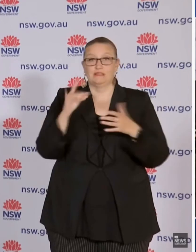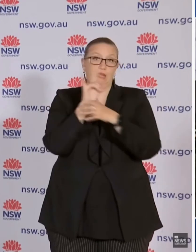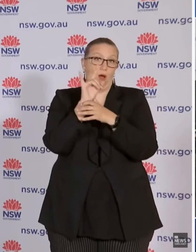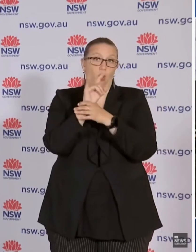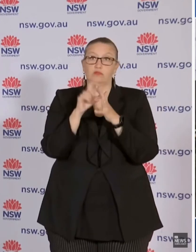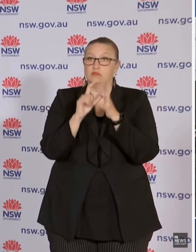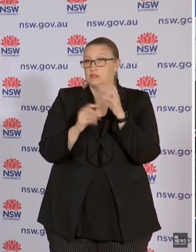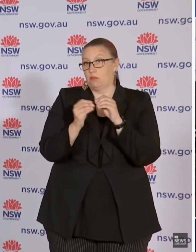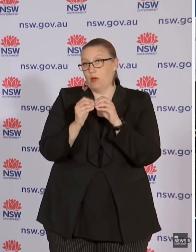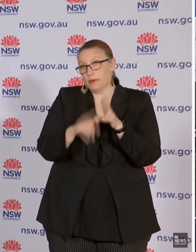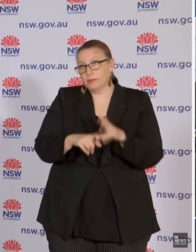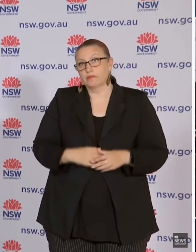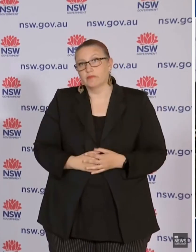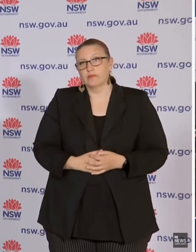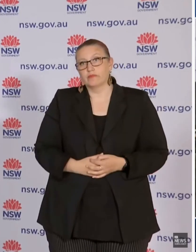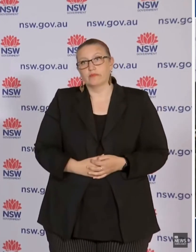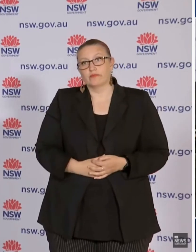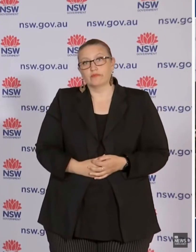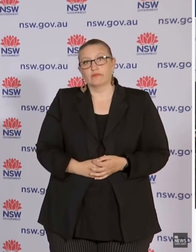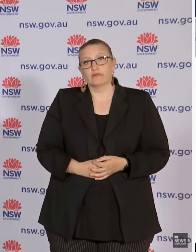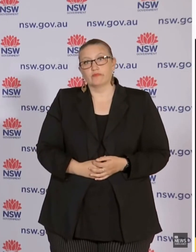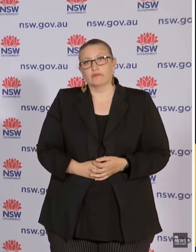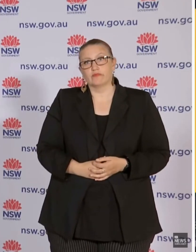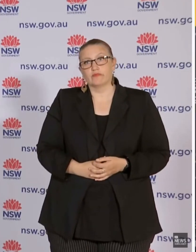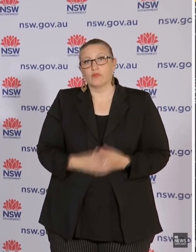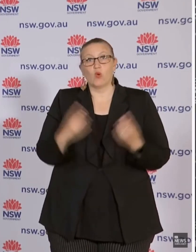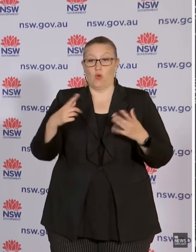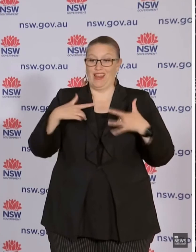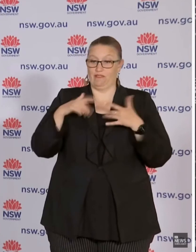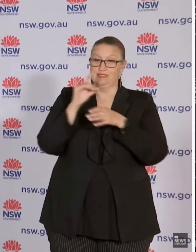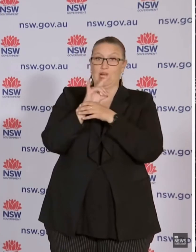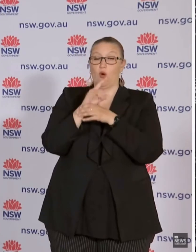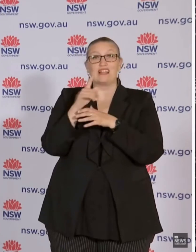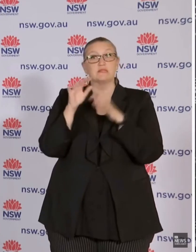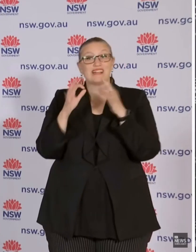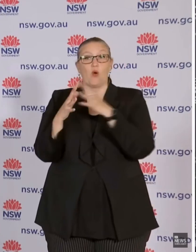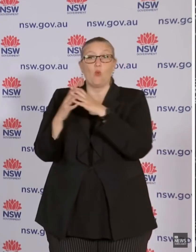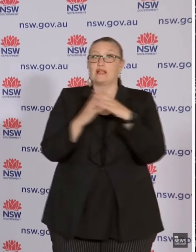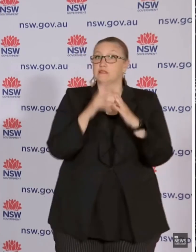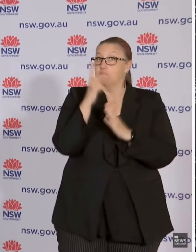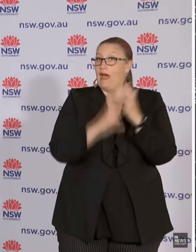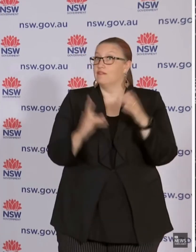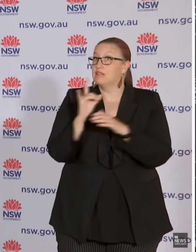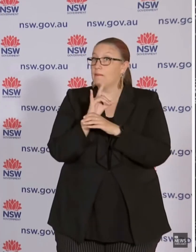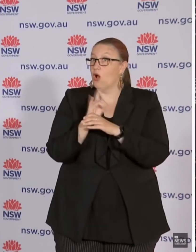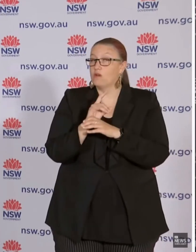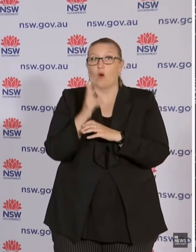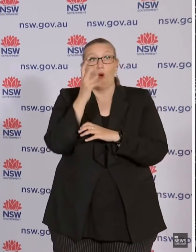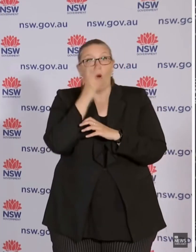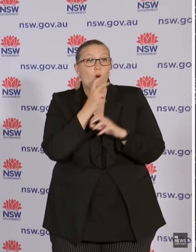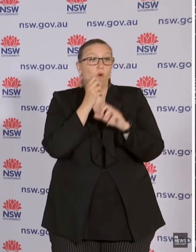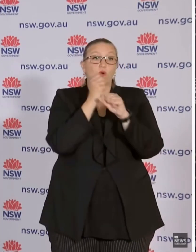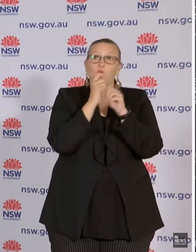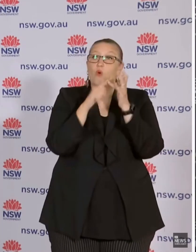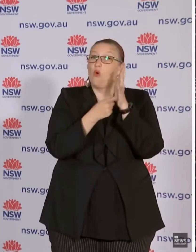Dubbo, and a lot of the folks who live in that, particularly the western part of Dubbo, around the old Gordon